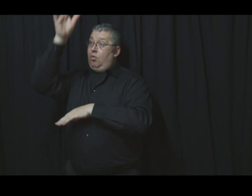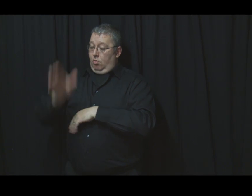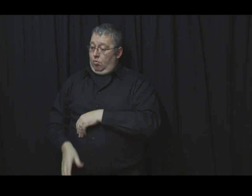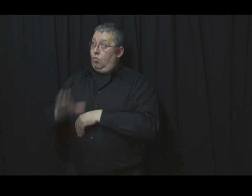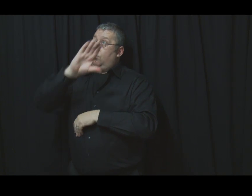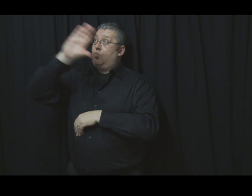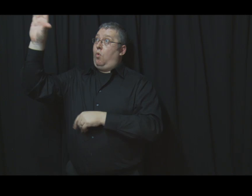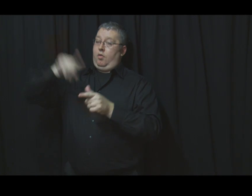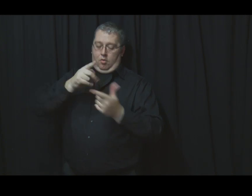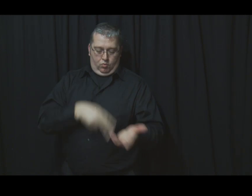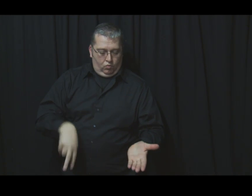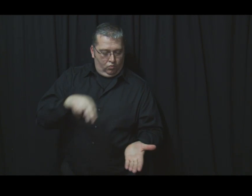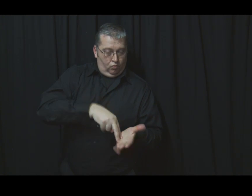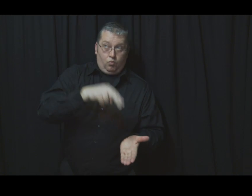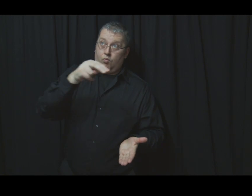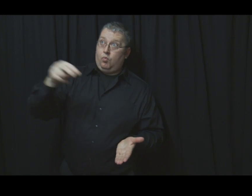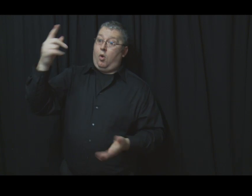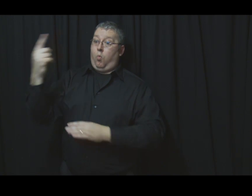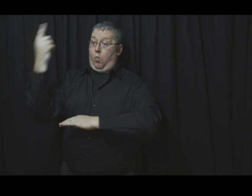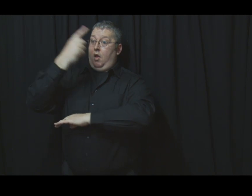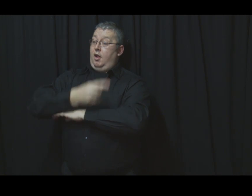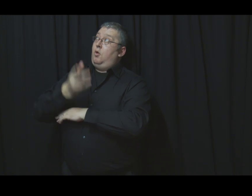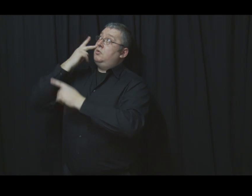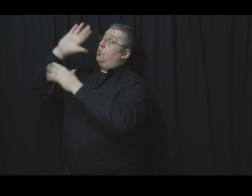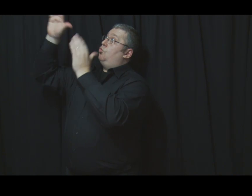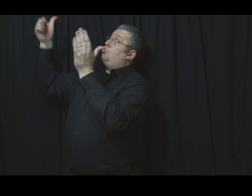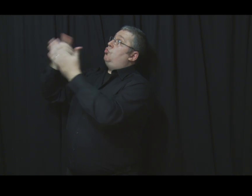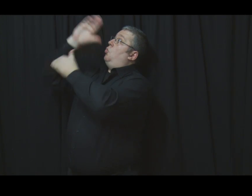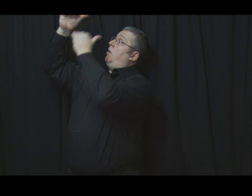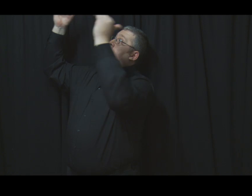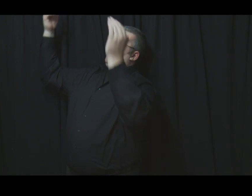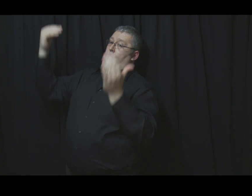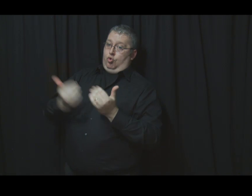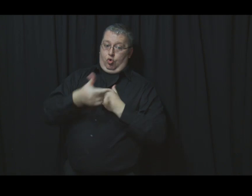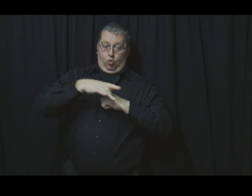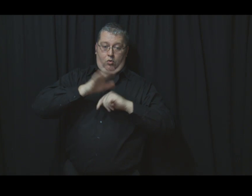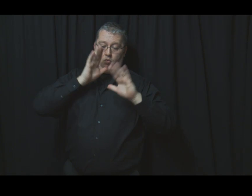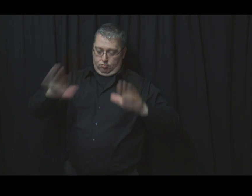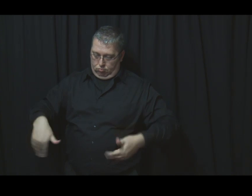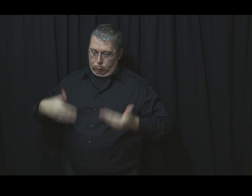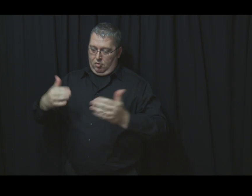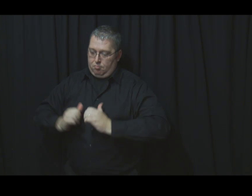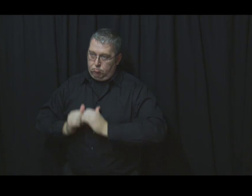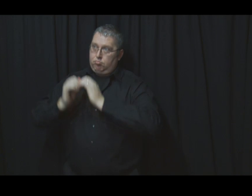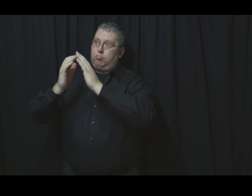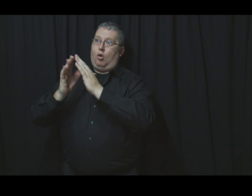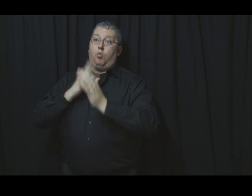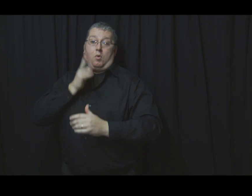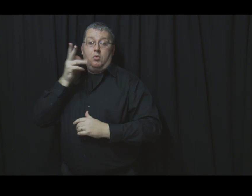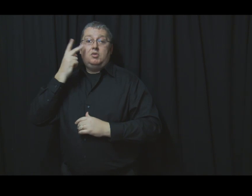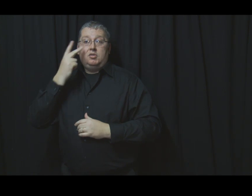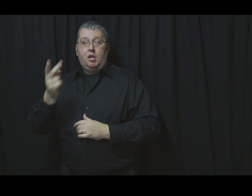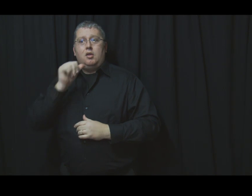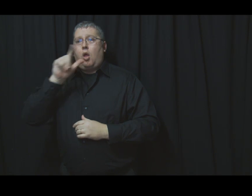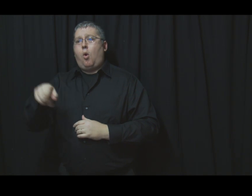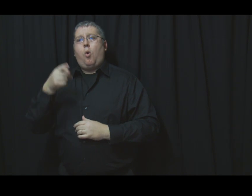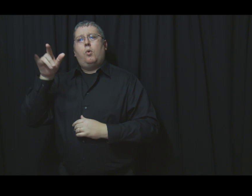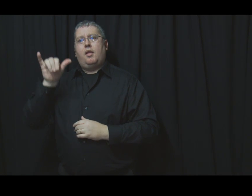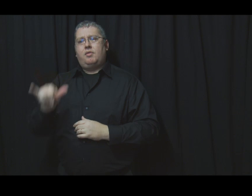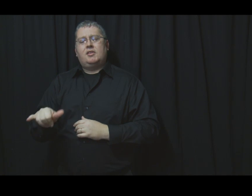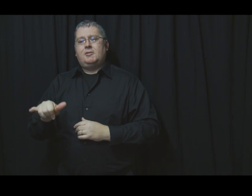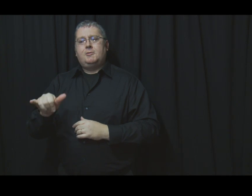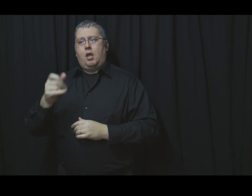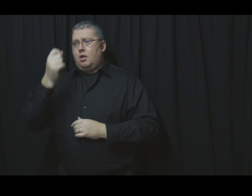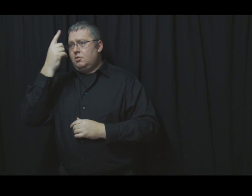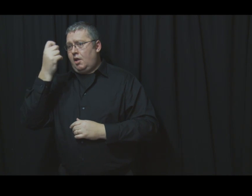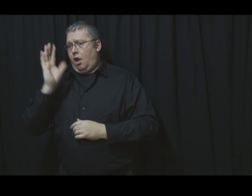one day there's going to be a new heavens and a new earth to come. And, you know, not only is this an understanding of